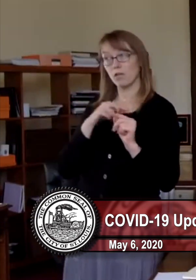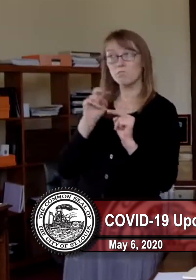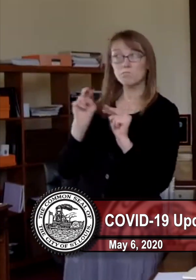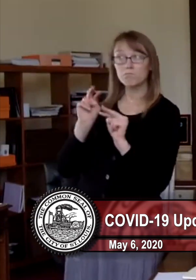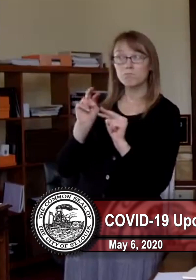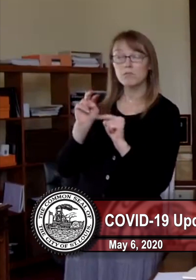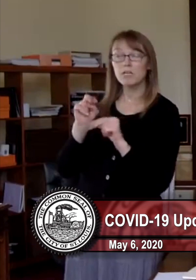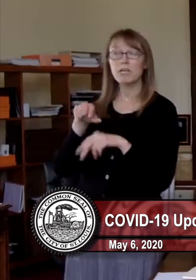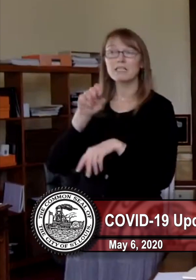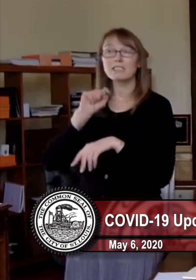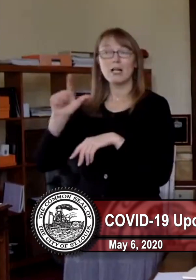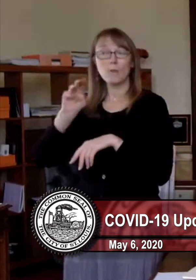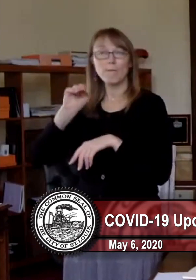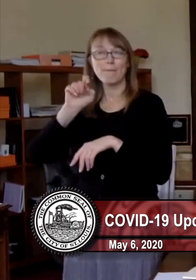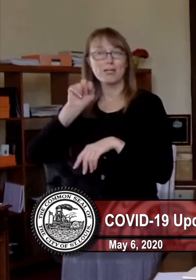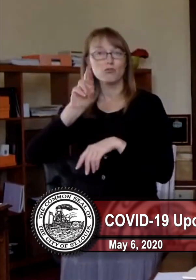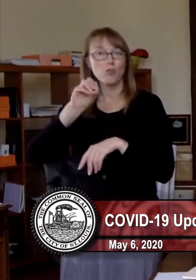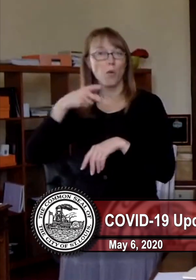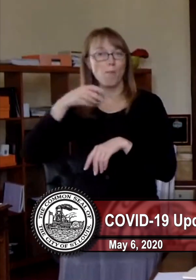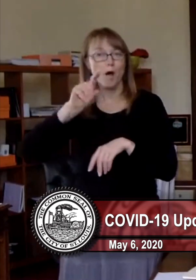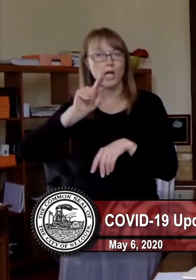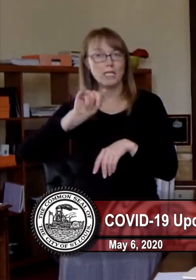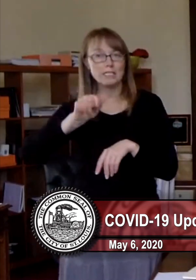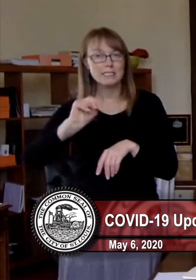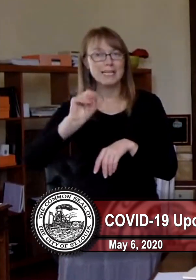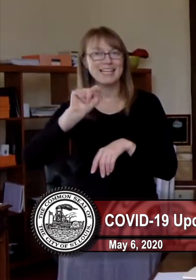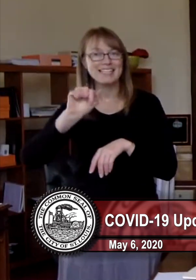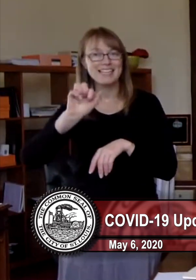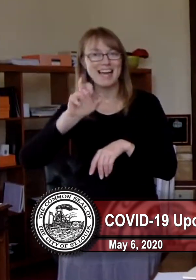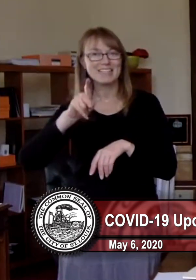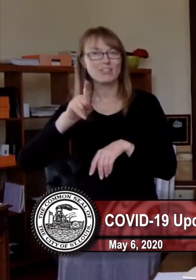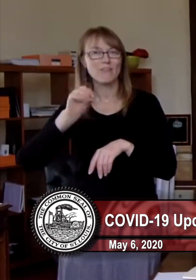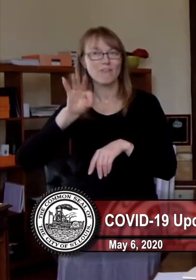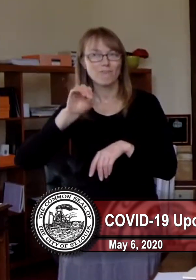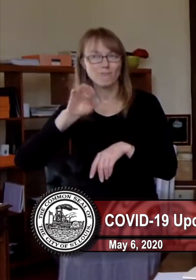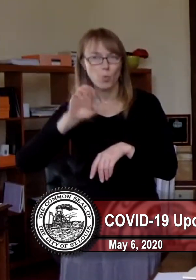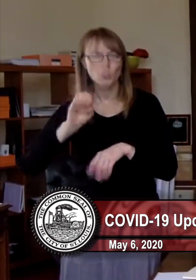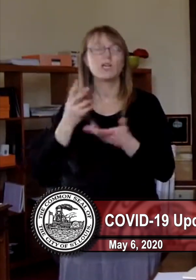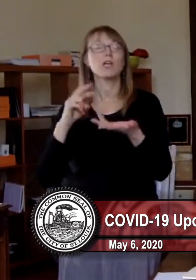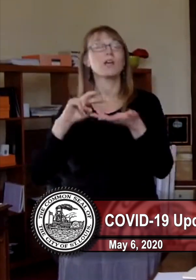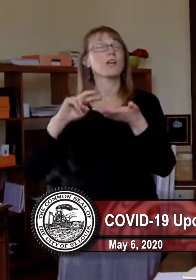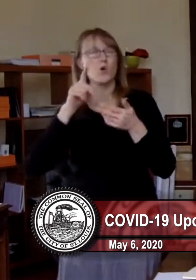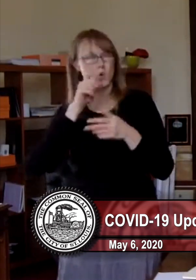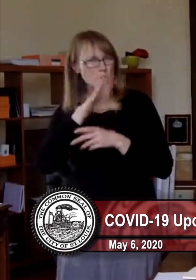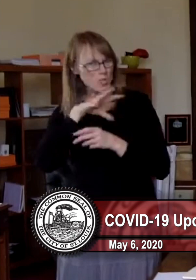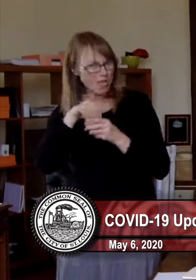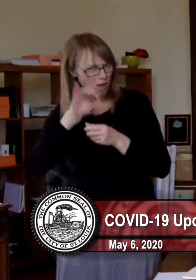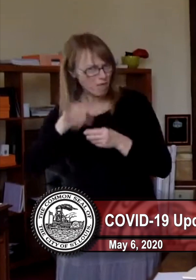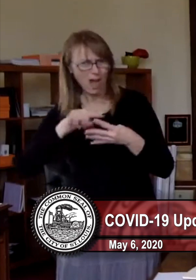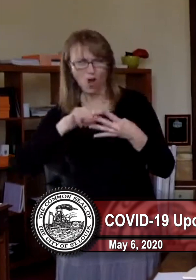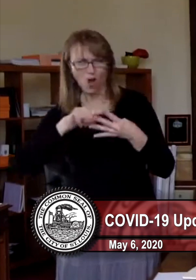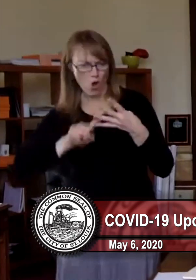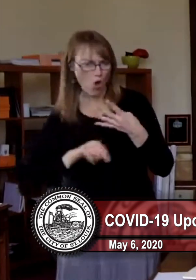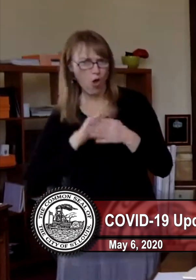Force, which is a group of the heads of all the hospitals, as well as Dr. Garza, who,